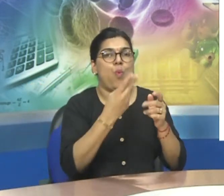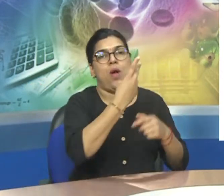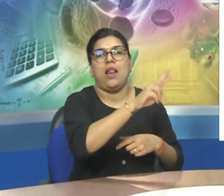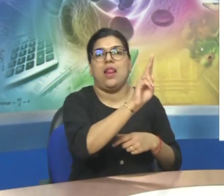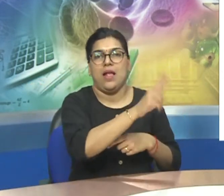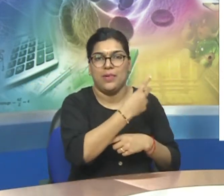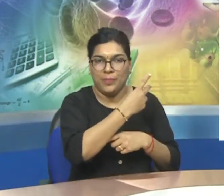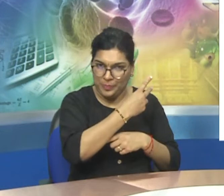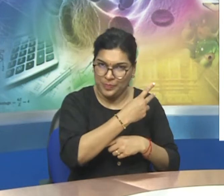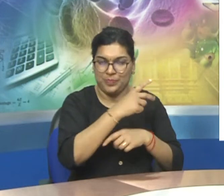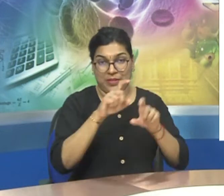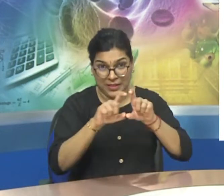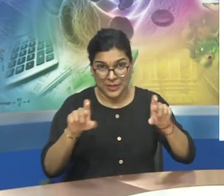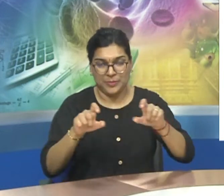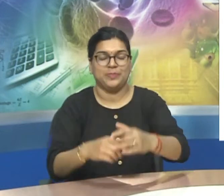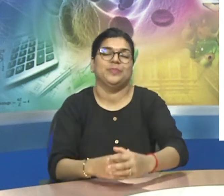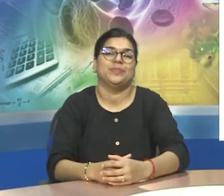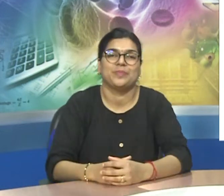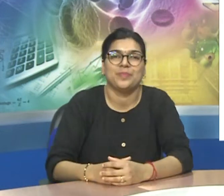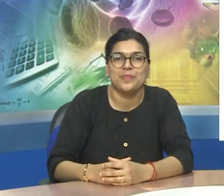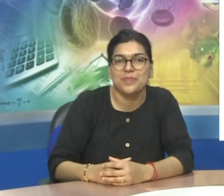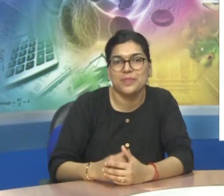treated properly, then the person can go to the hospital.